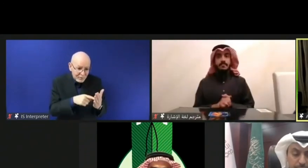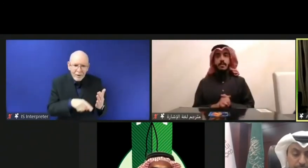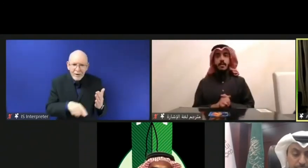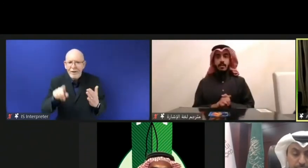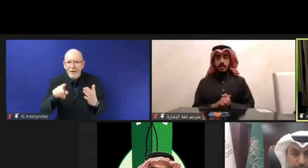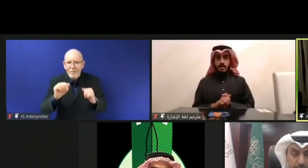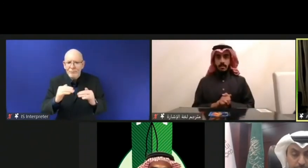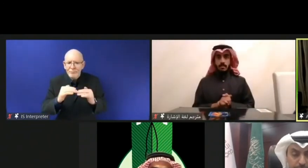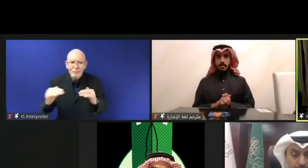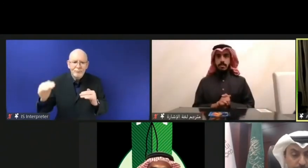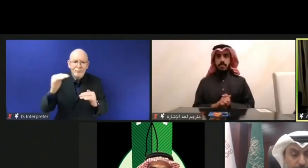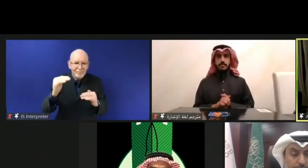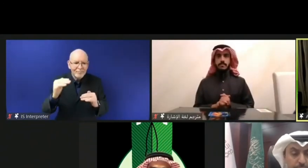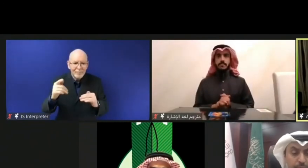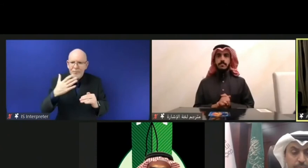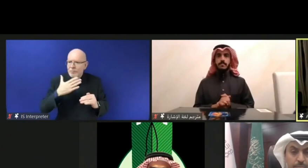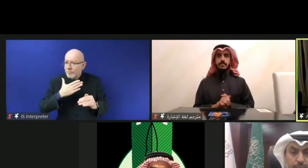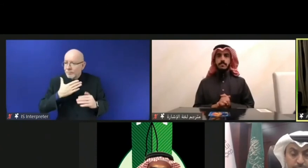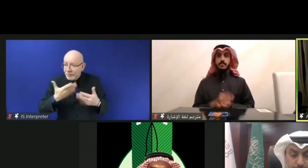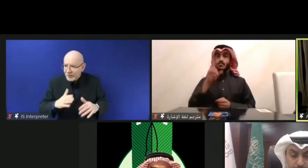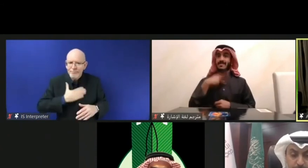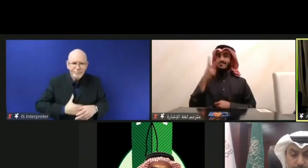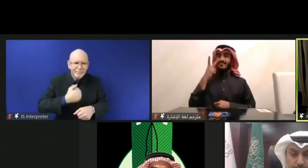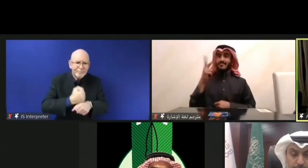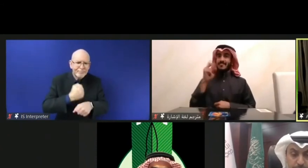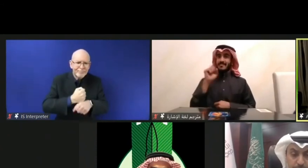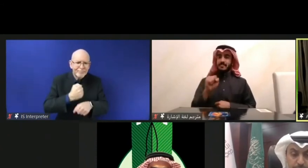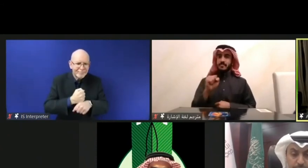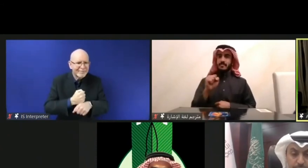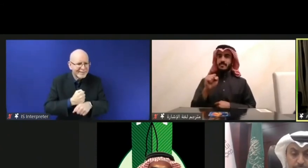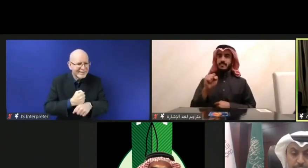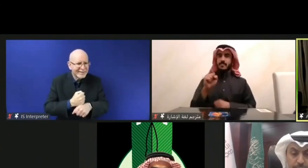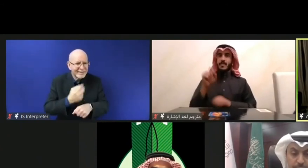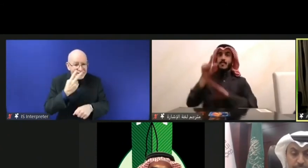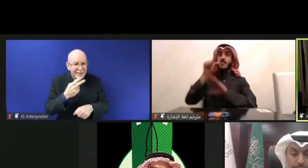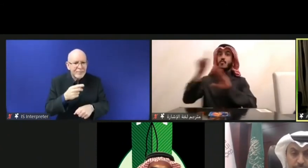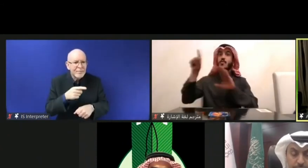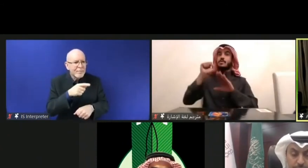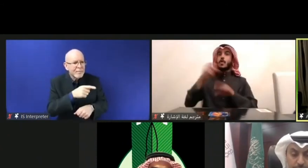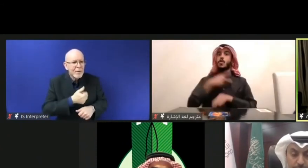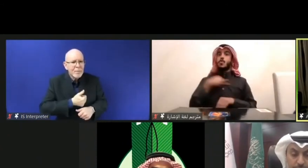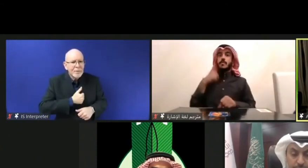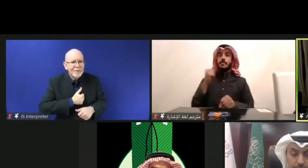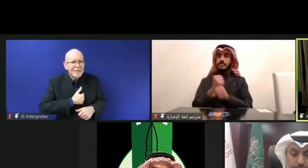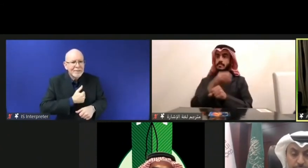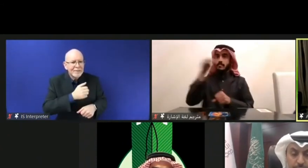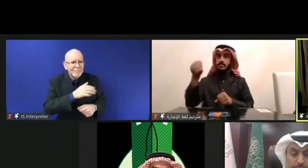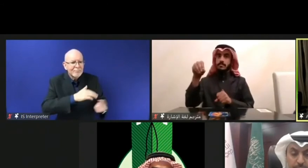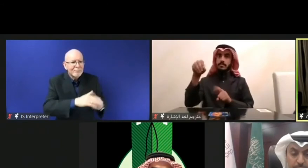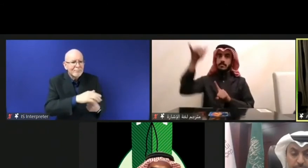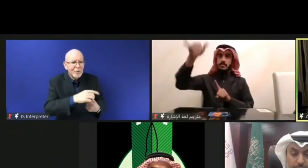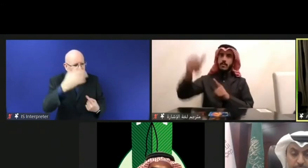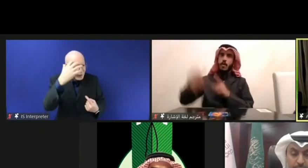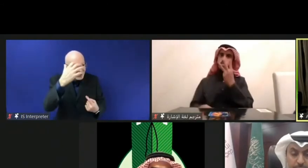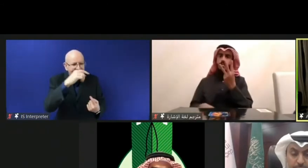of the organizations in the public sector and the nonprofit sector, which are the three major sectors for providing employment,